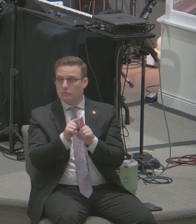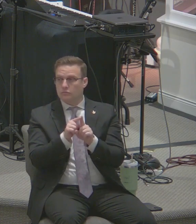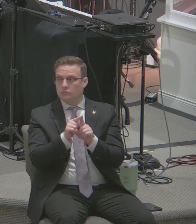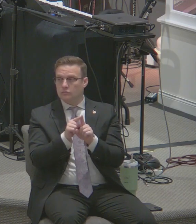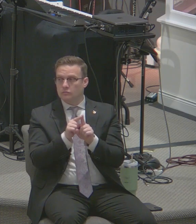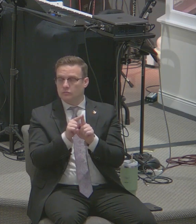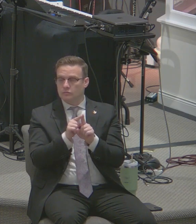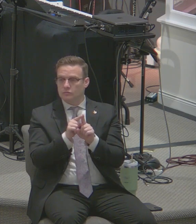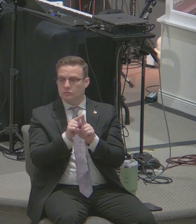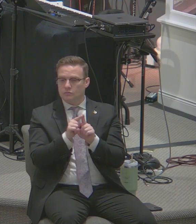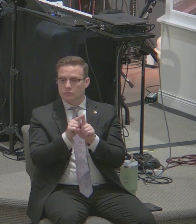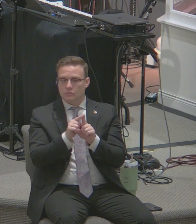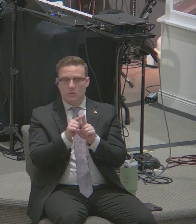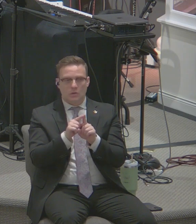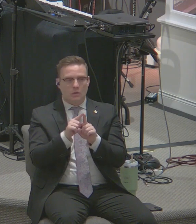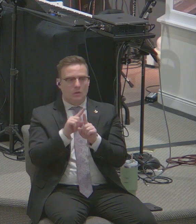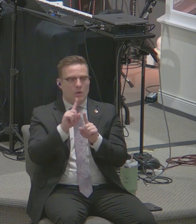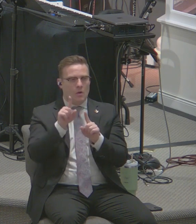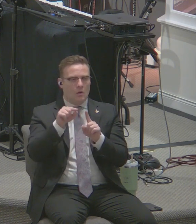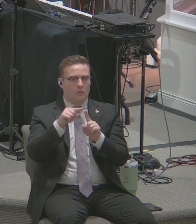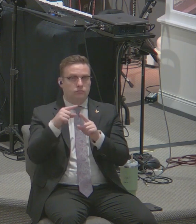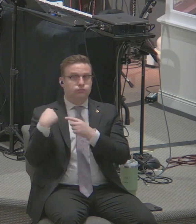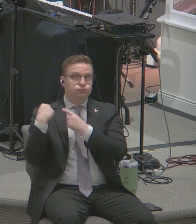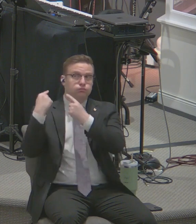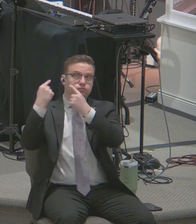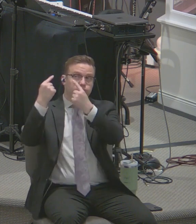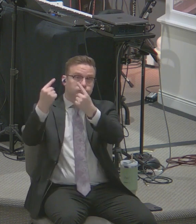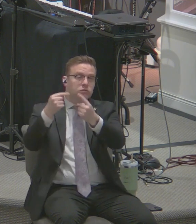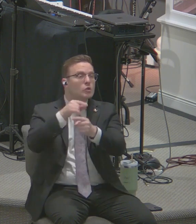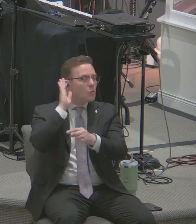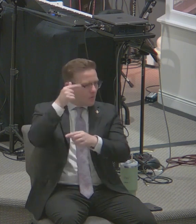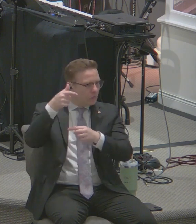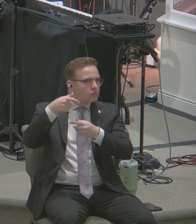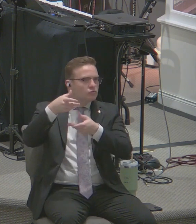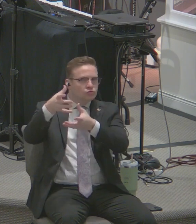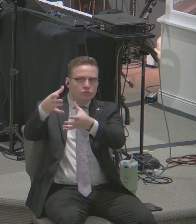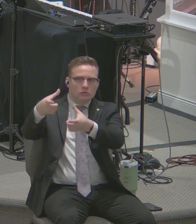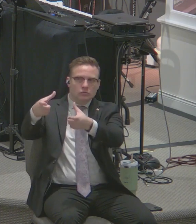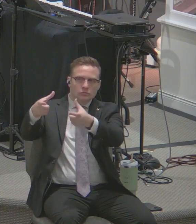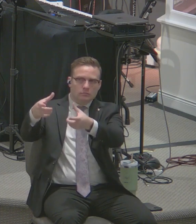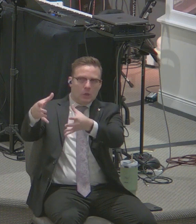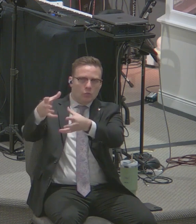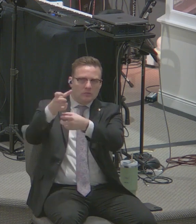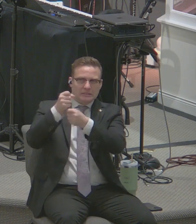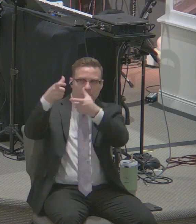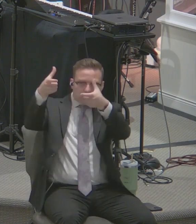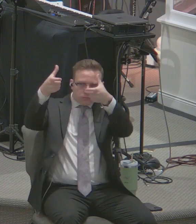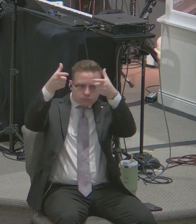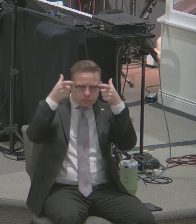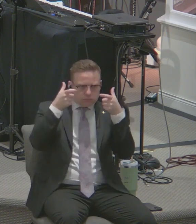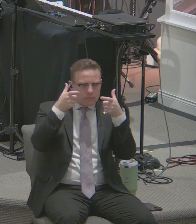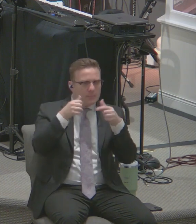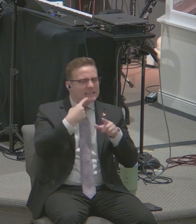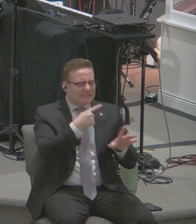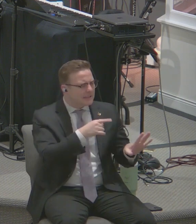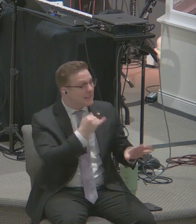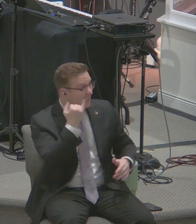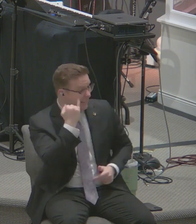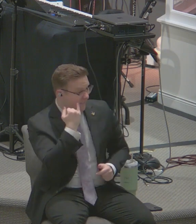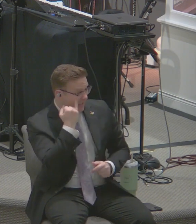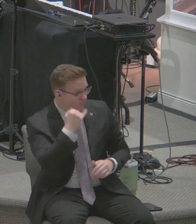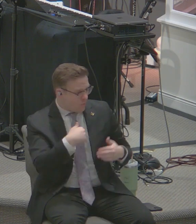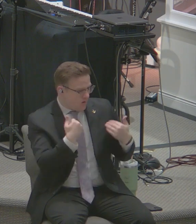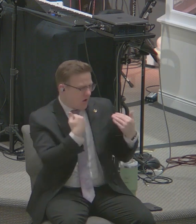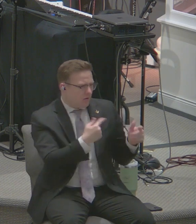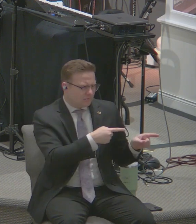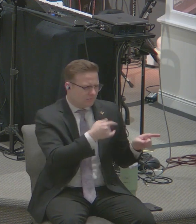the unfading crown of glory. Likewise, you who are younger, be subject to the elders. Why did he pick on the younger? Because when you're younger,